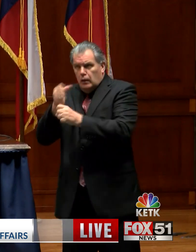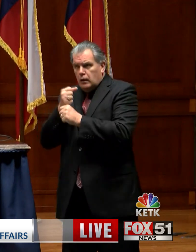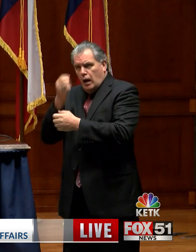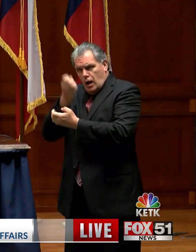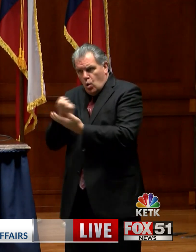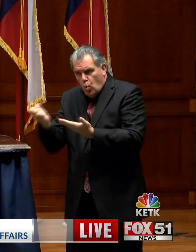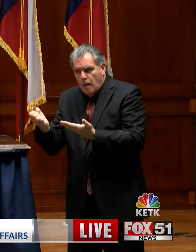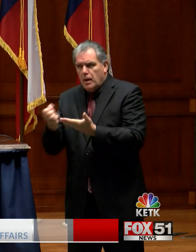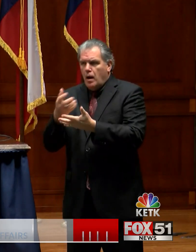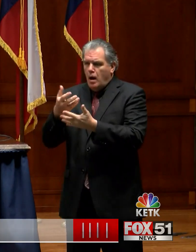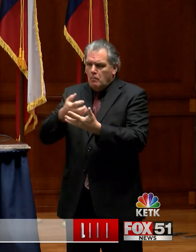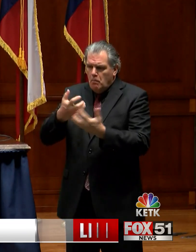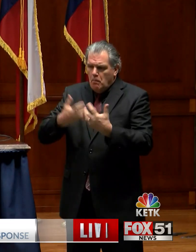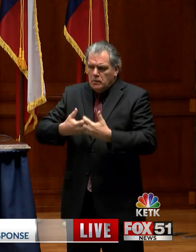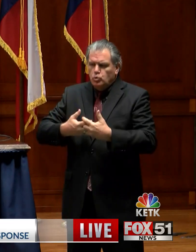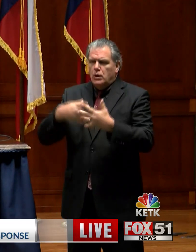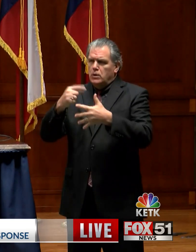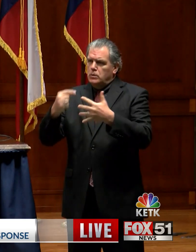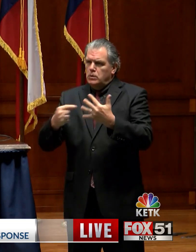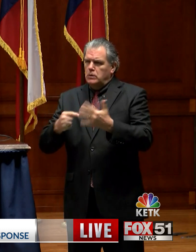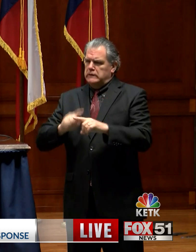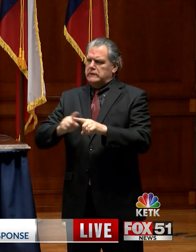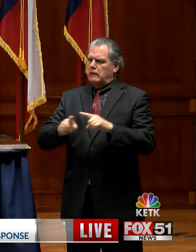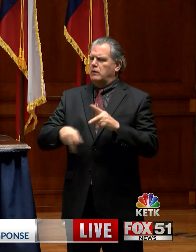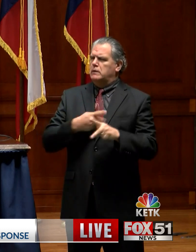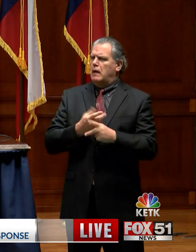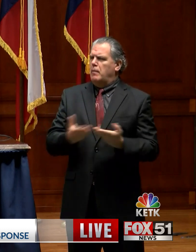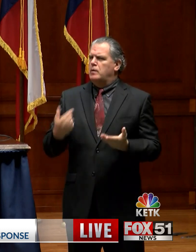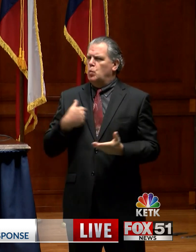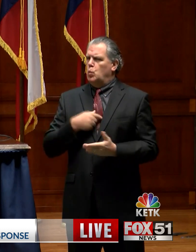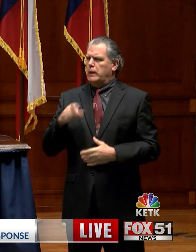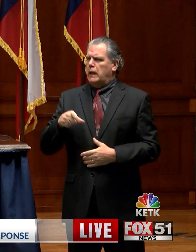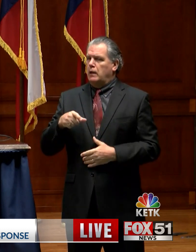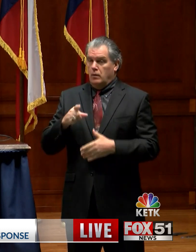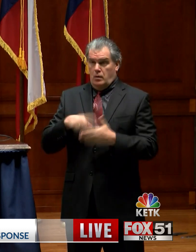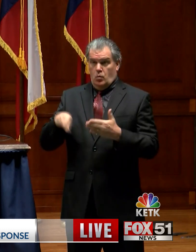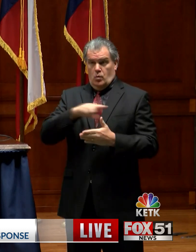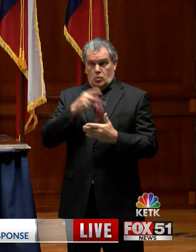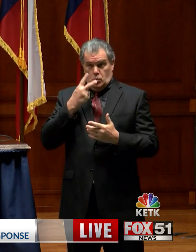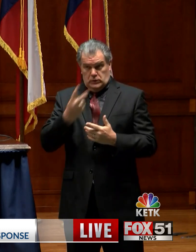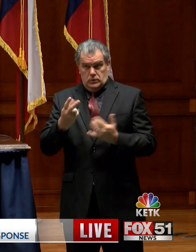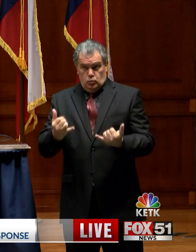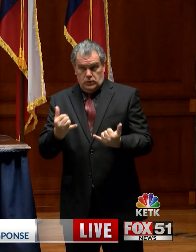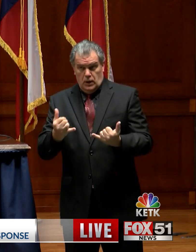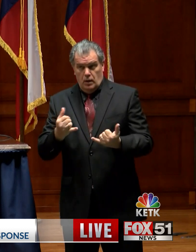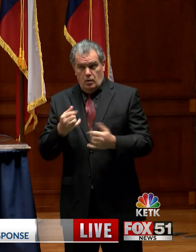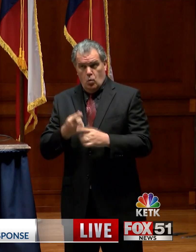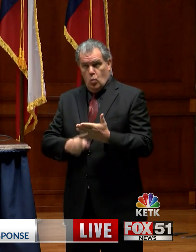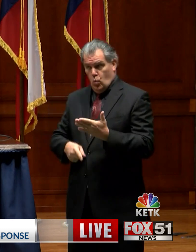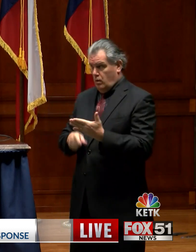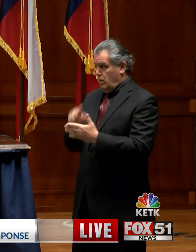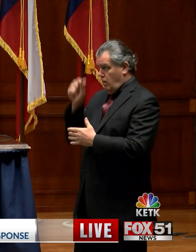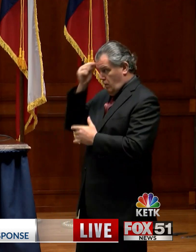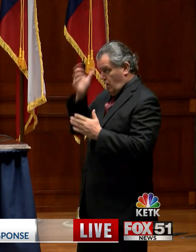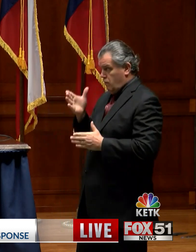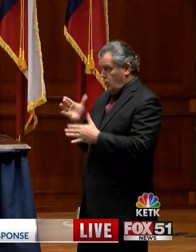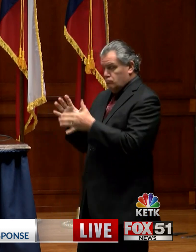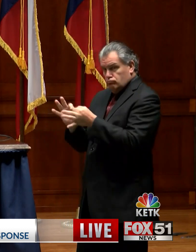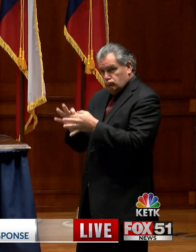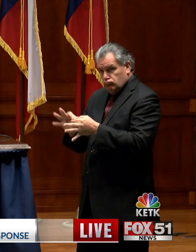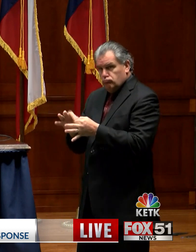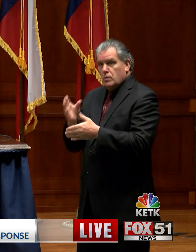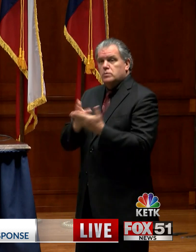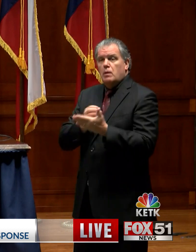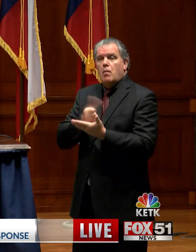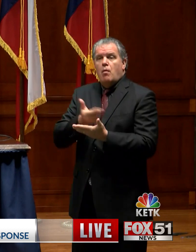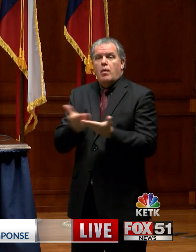protective equipment that we need, as well as other types of equipment. What you're hearing today that the Governor has presented, as well as other